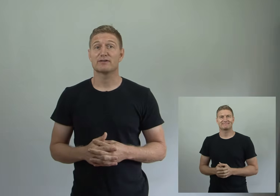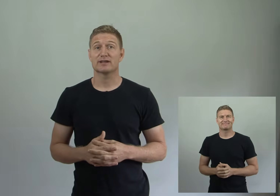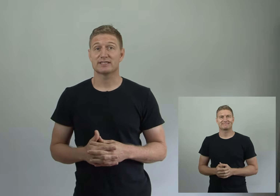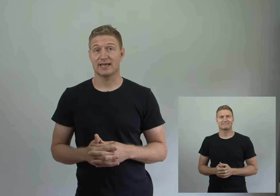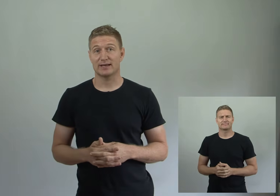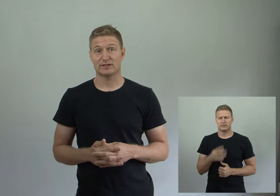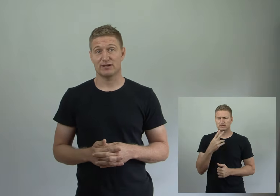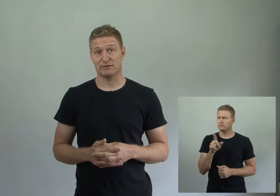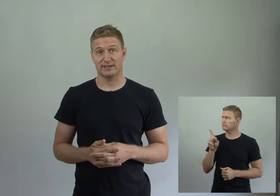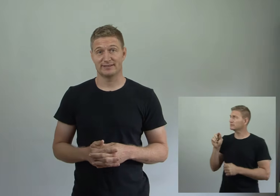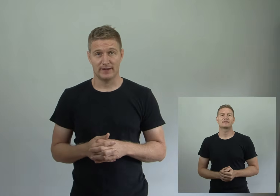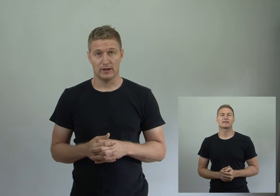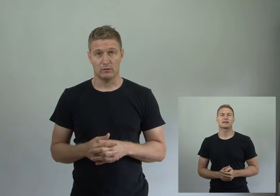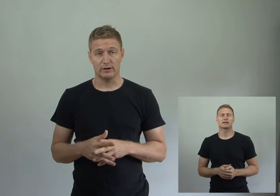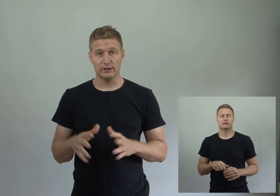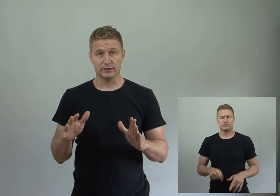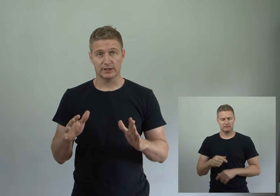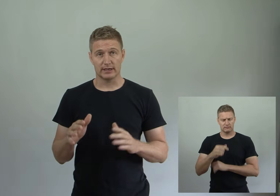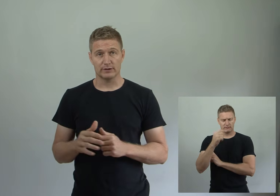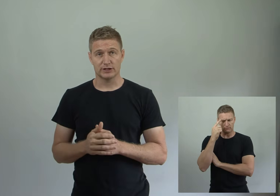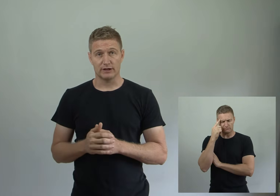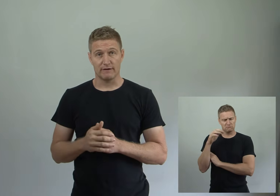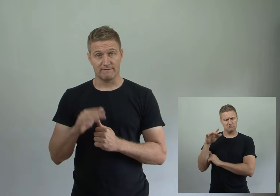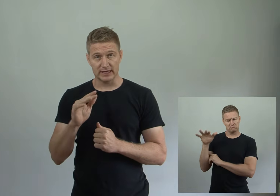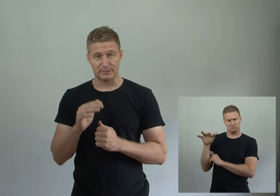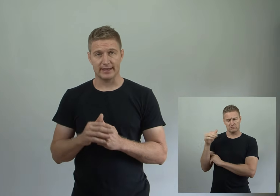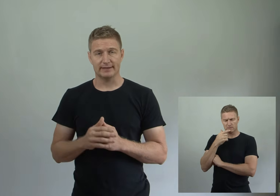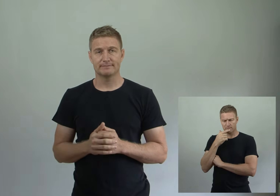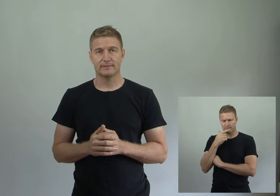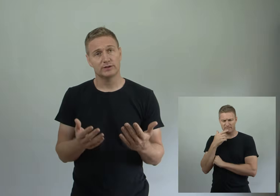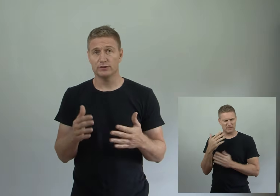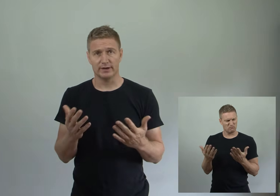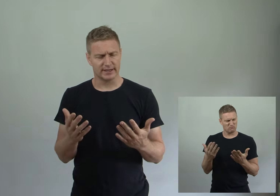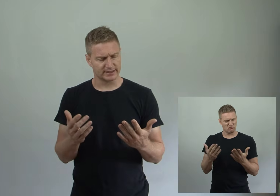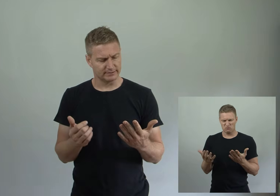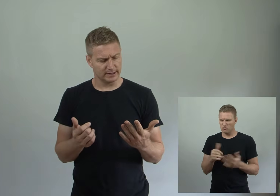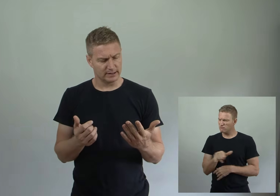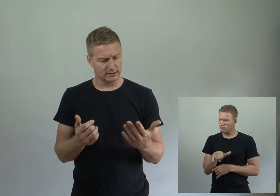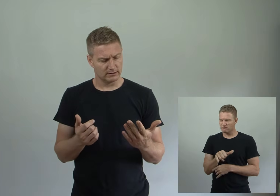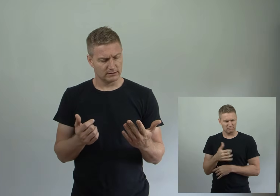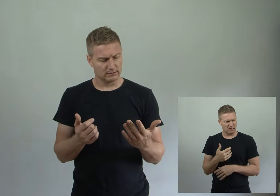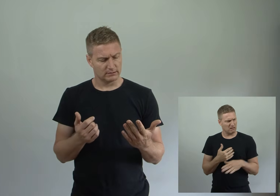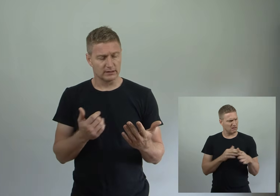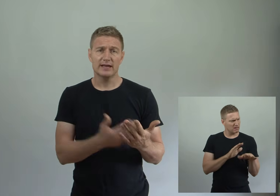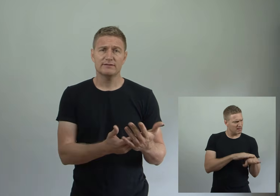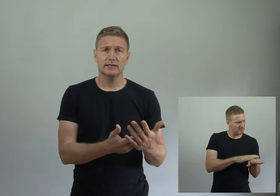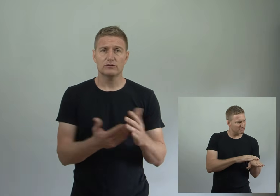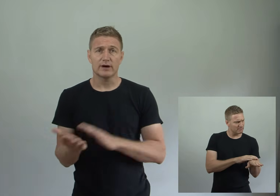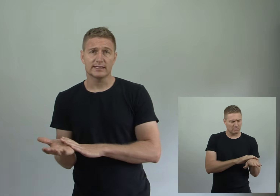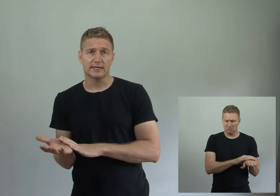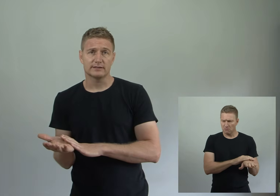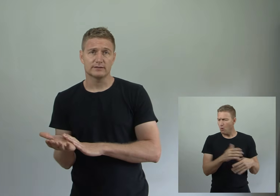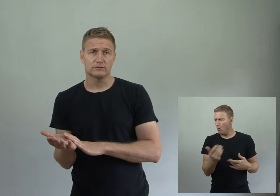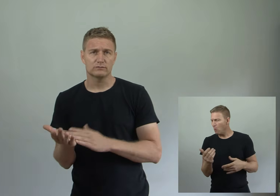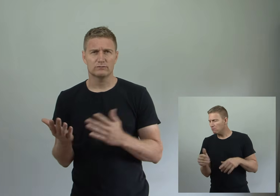South African Sign Language alphabet. When we do sign language fingerspelling, you might ask, left hand,